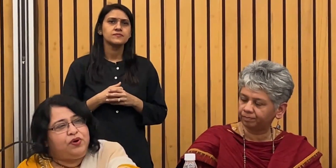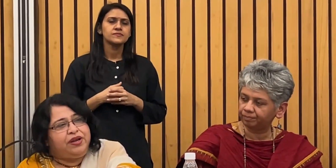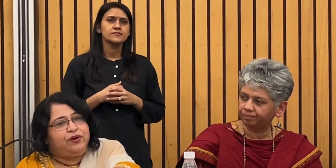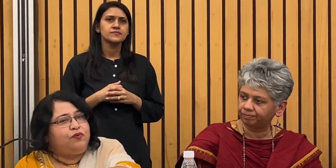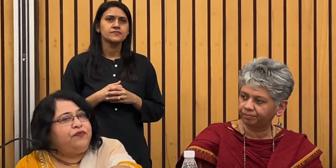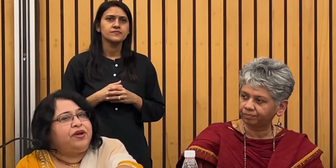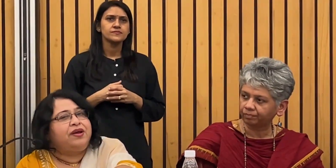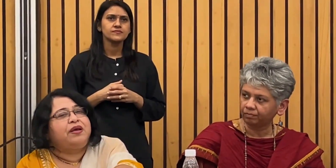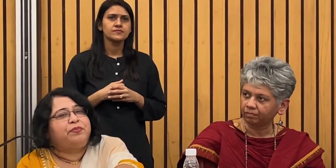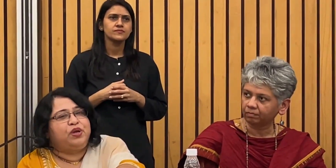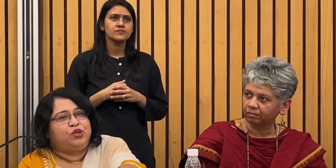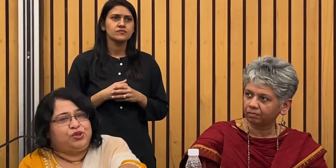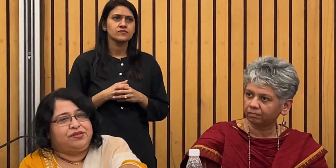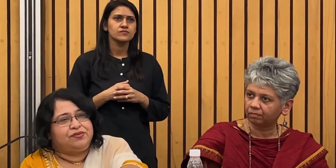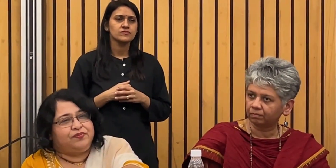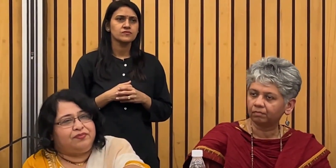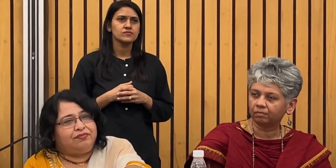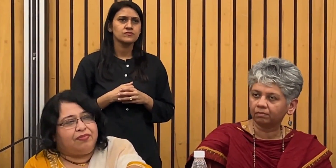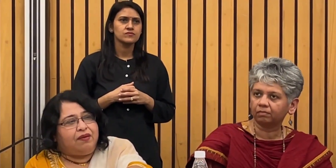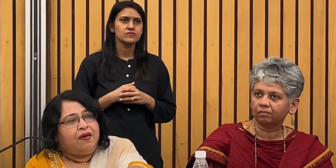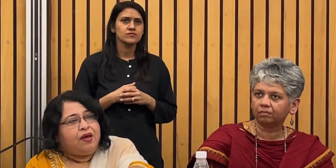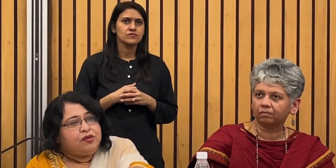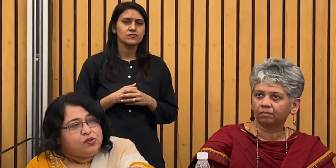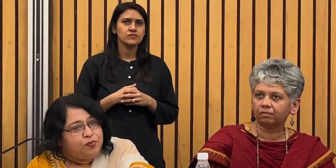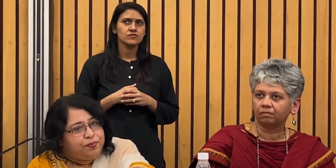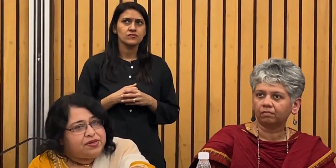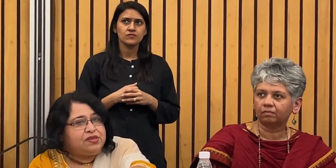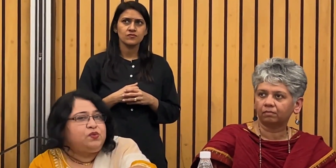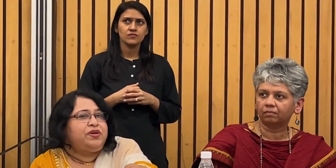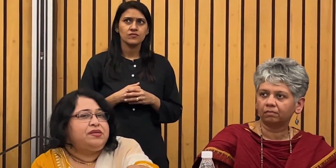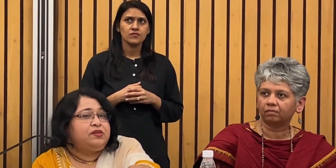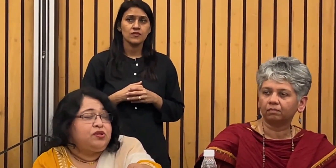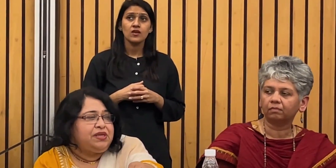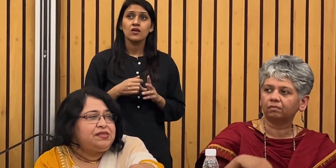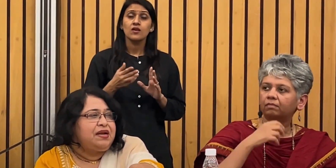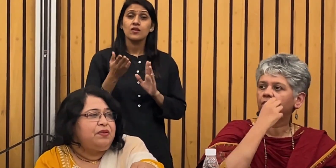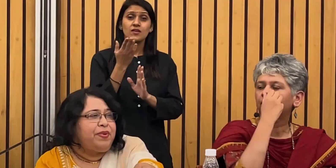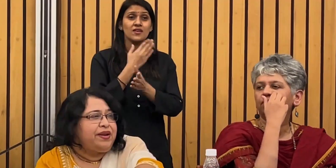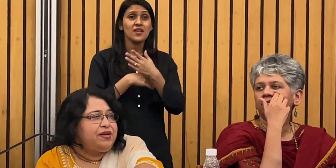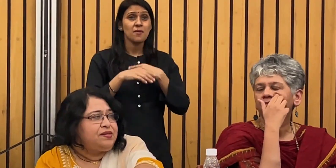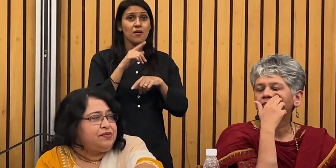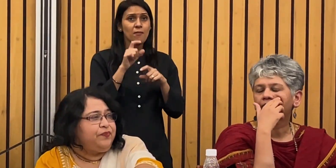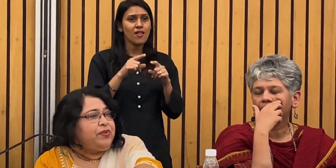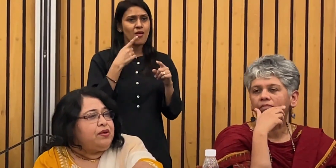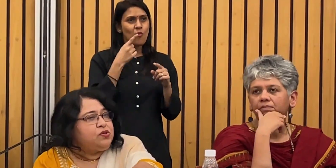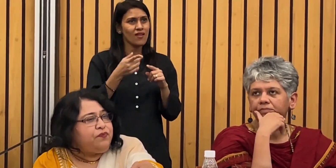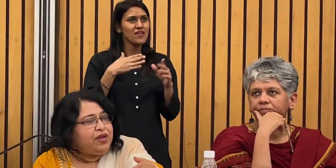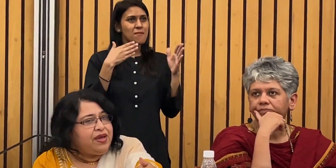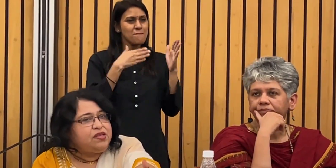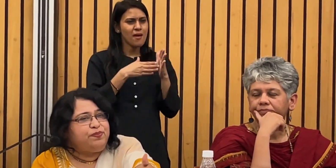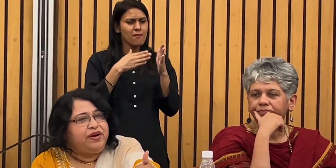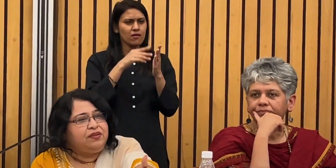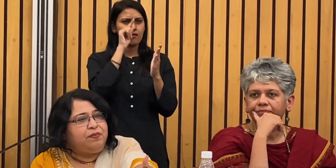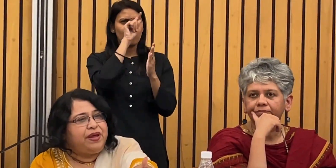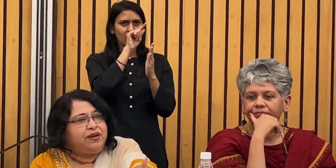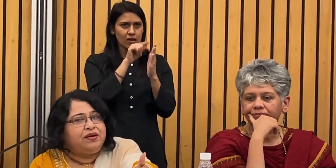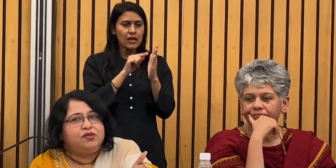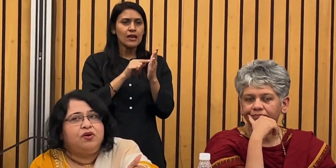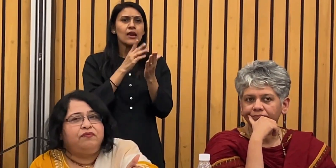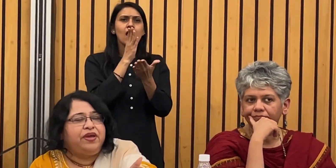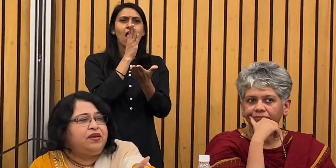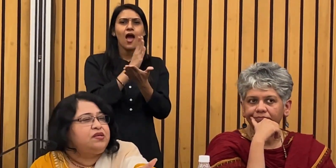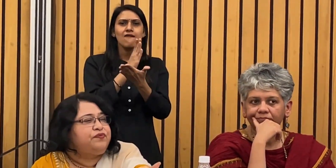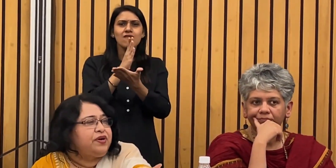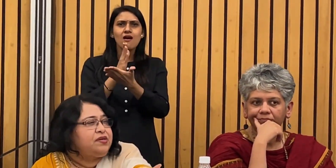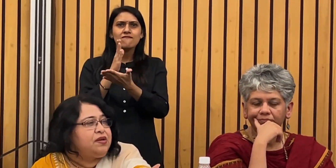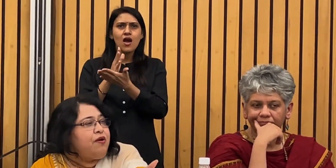this would lead to fear and apprehensions. So persons with these are the barriers. So we can split the barriers